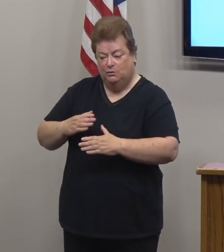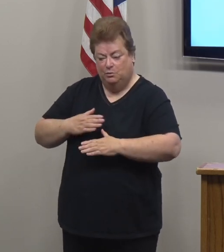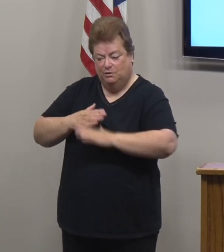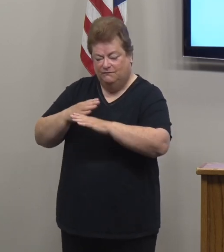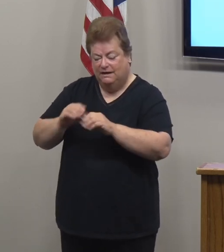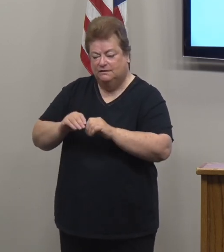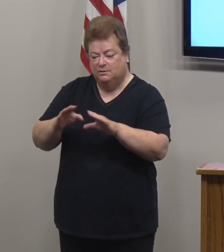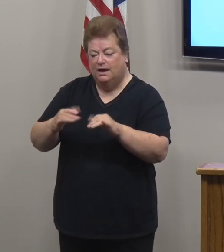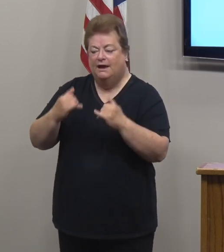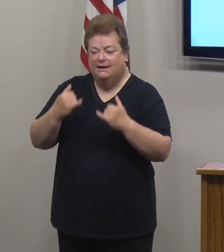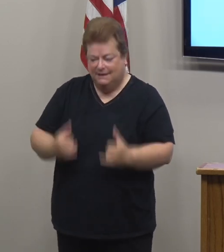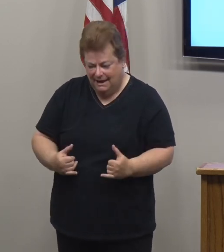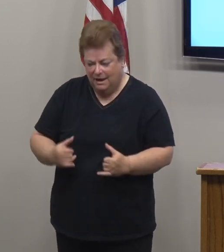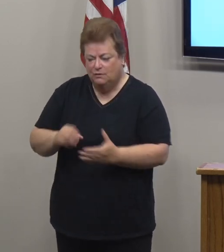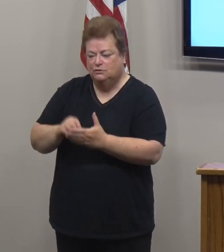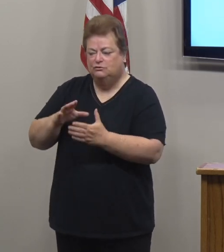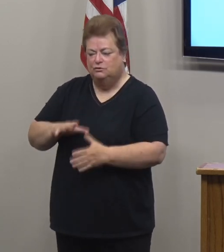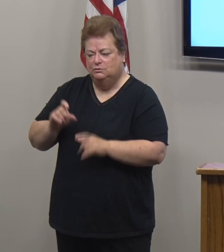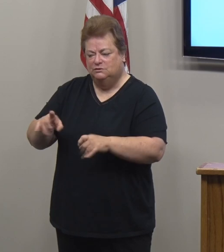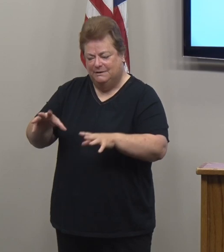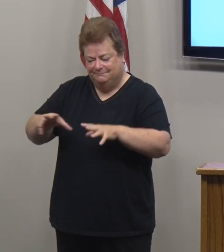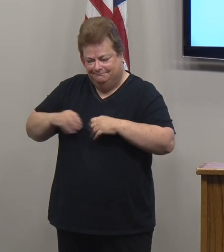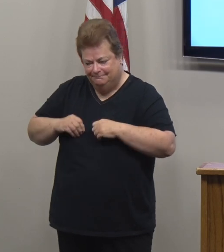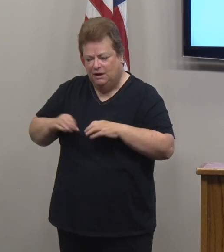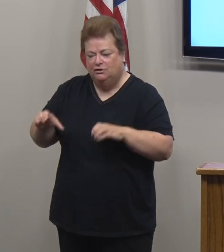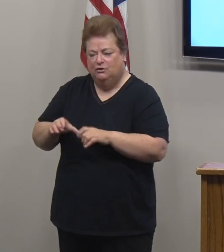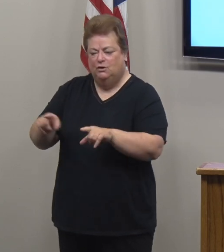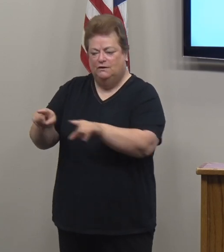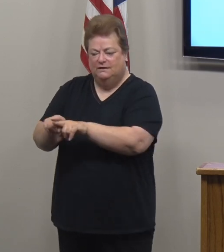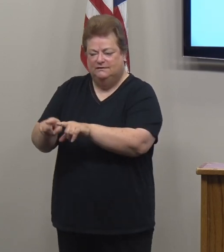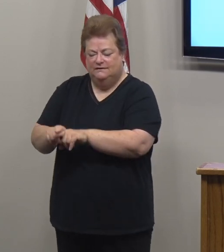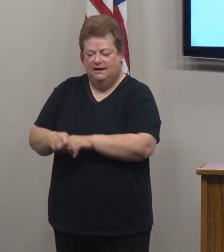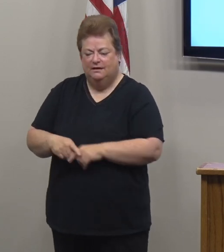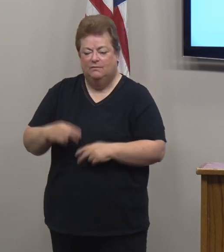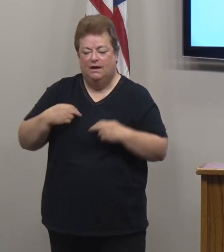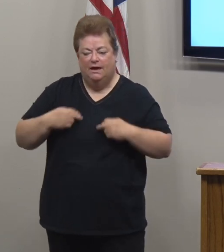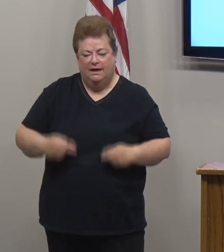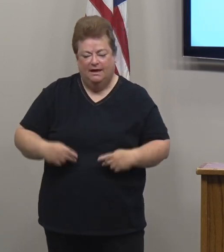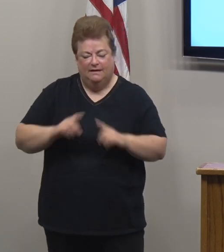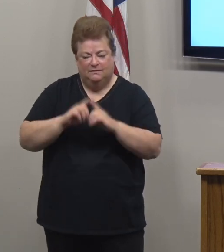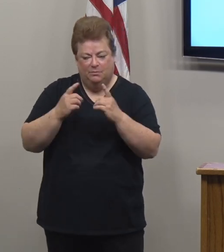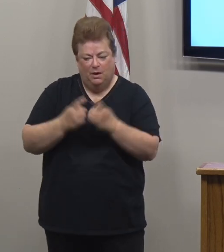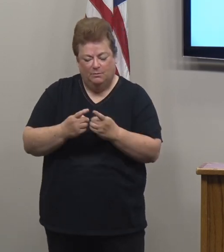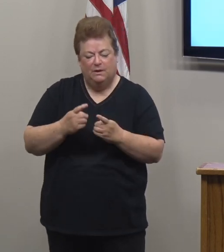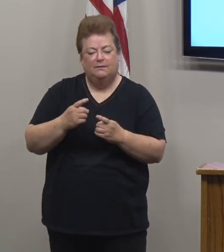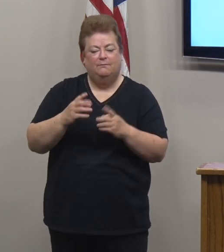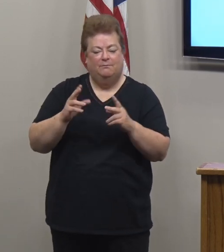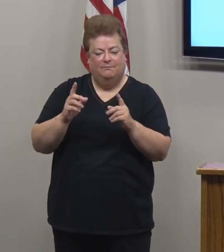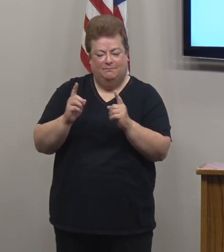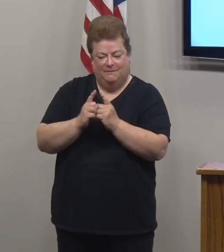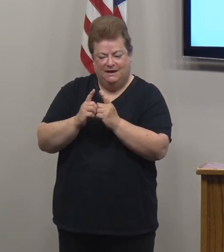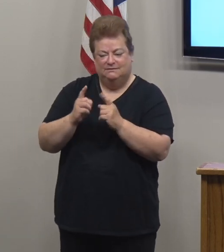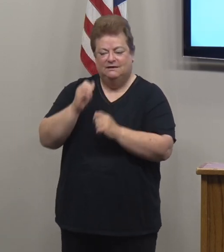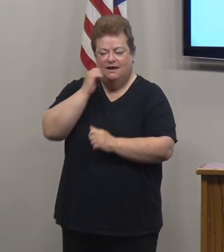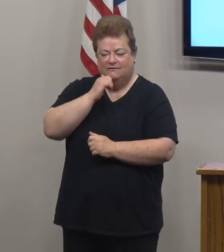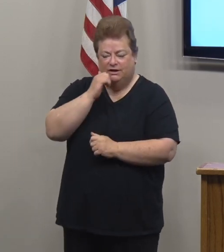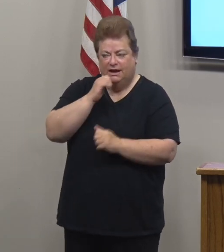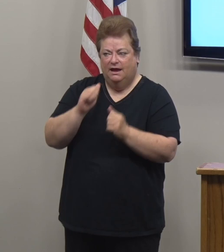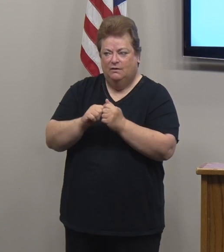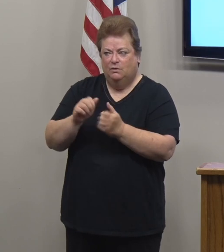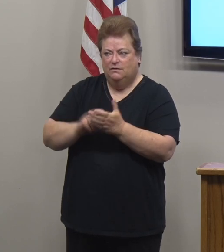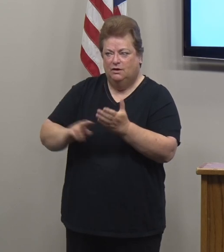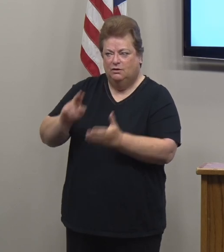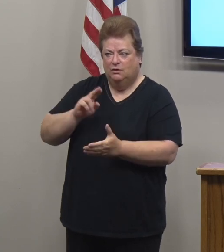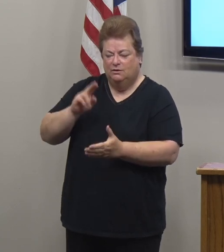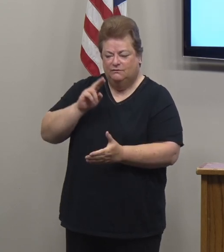to the students to do the same. The health department meets daily with the UNL officials and continues to be in close